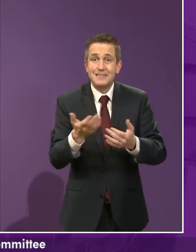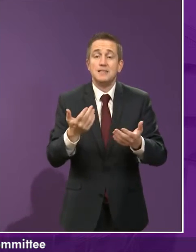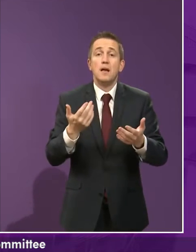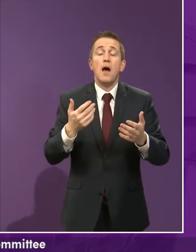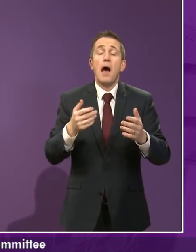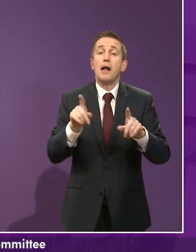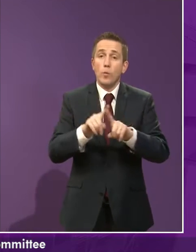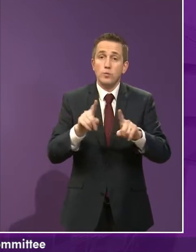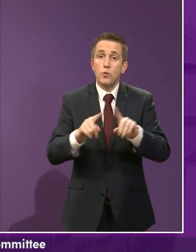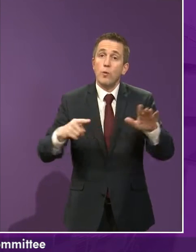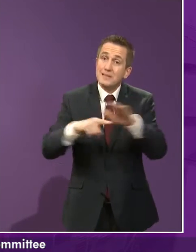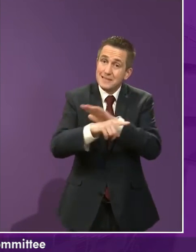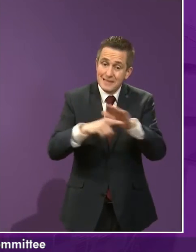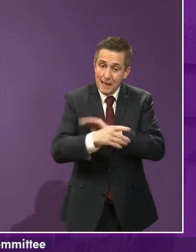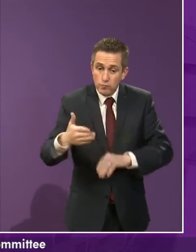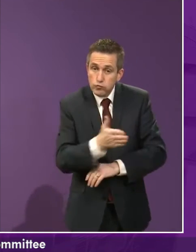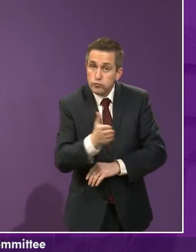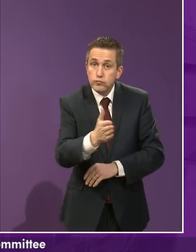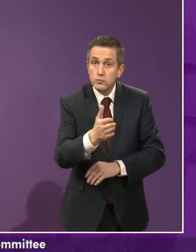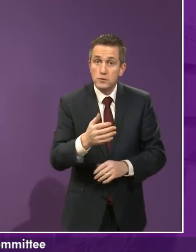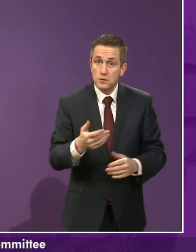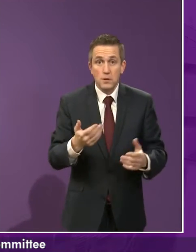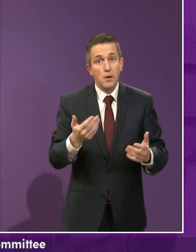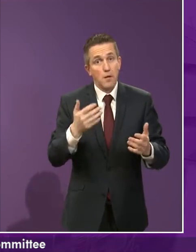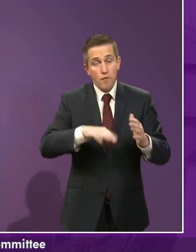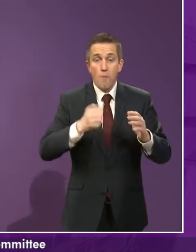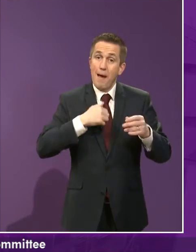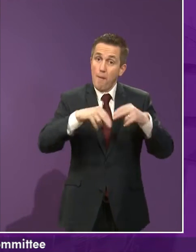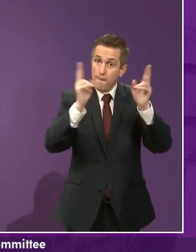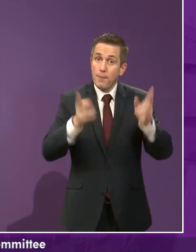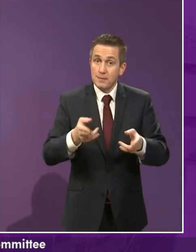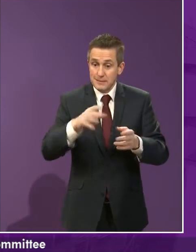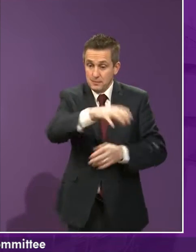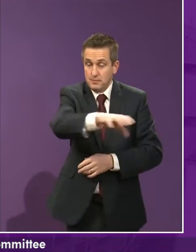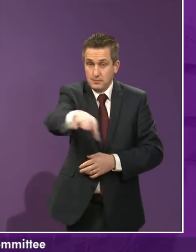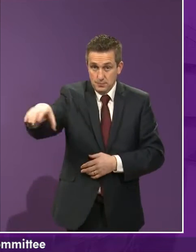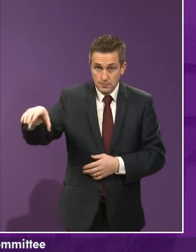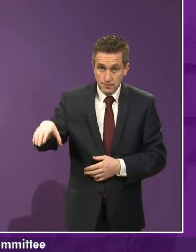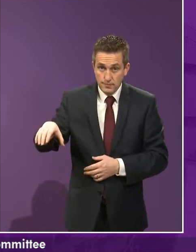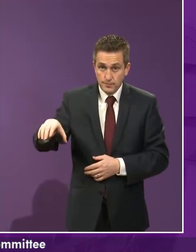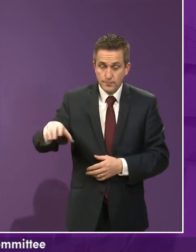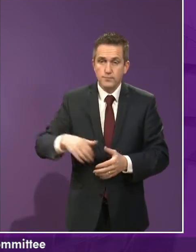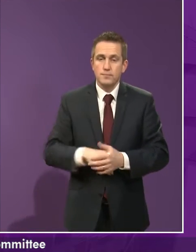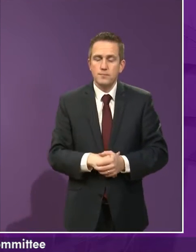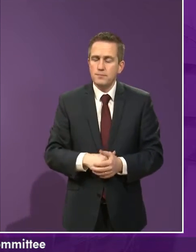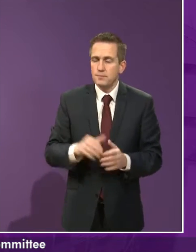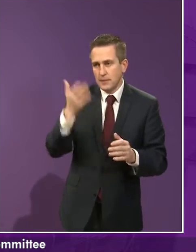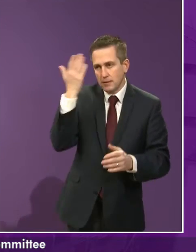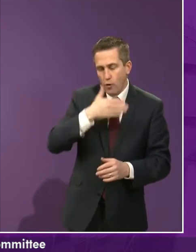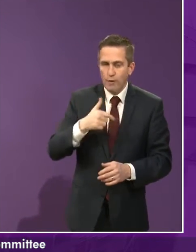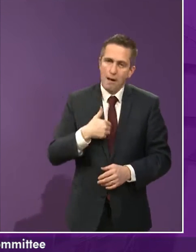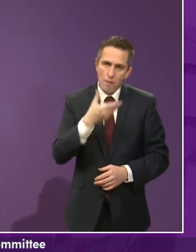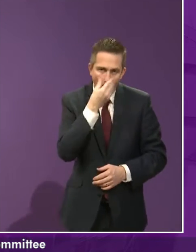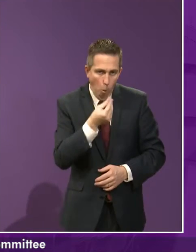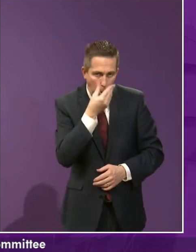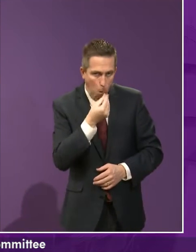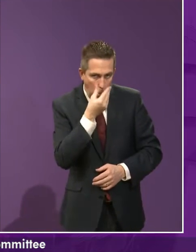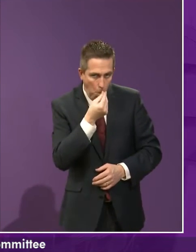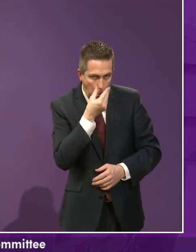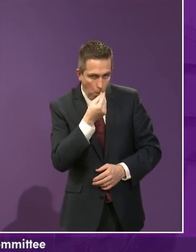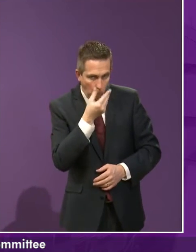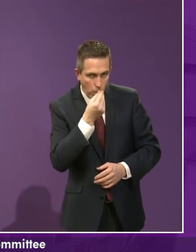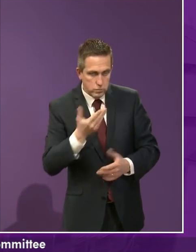issues around if there's a fire evacuation drill. Excuse me, I've got the cold, so bear with me. I'll try